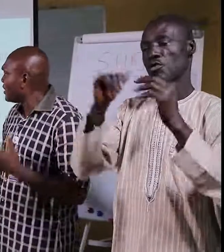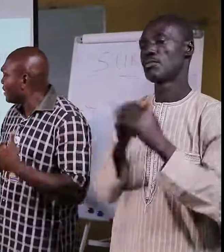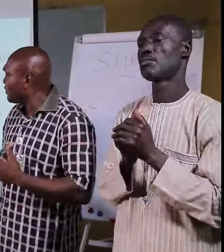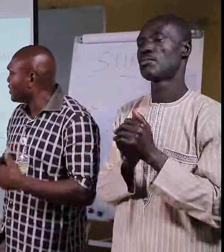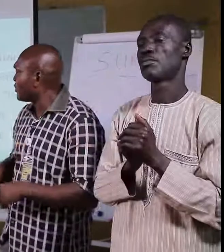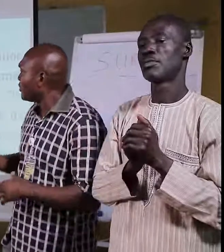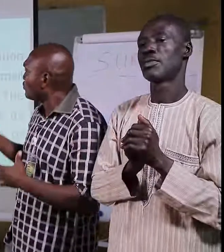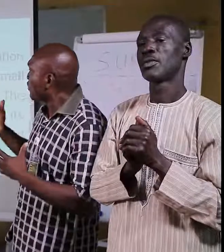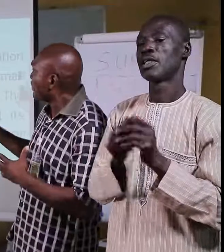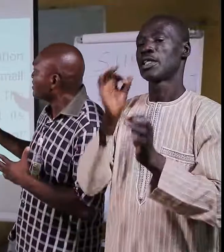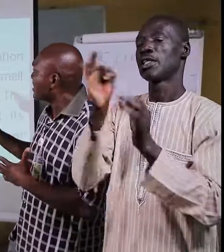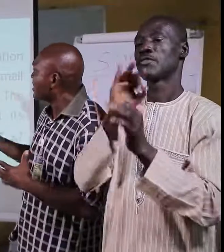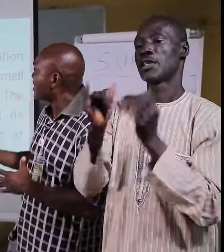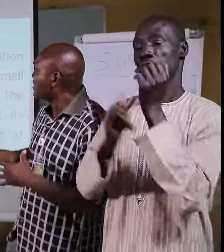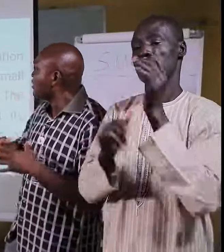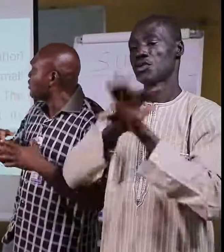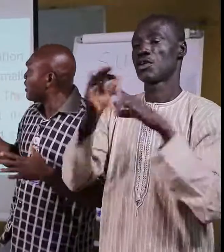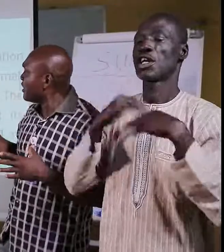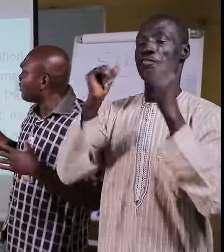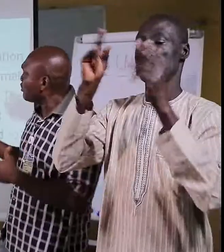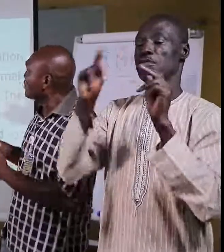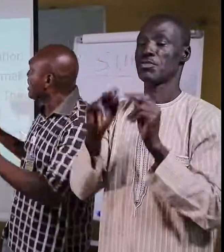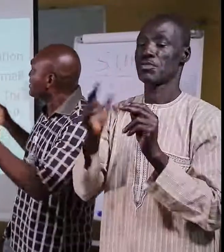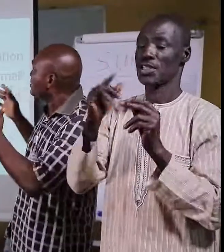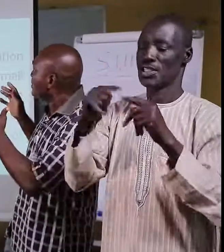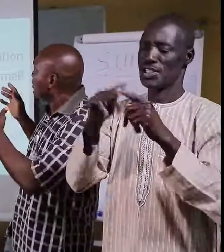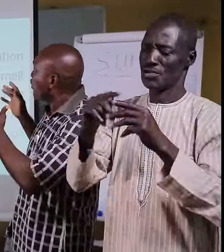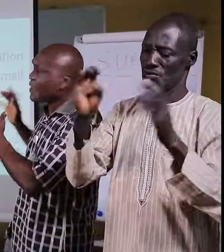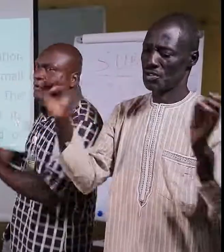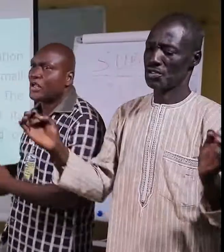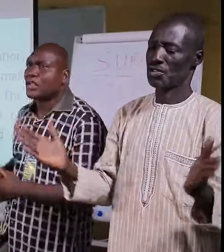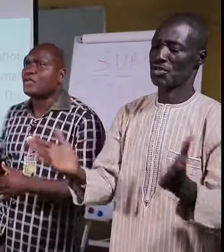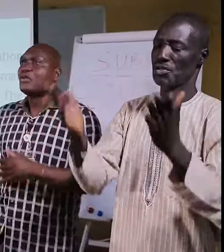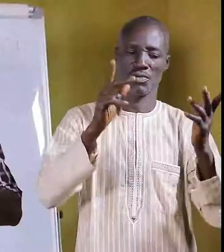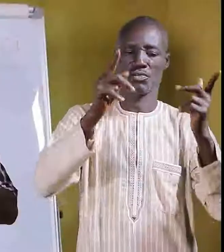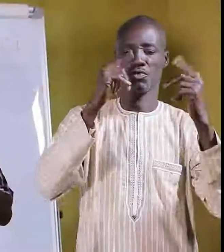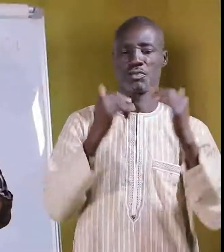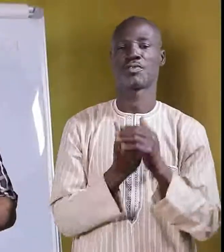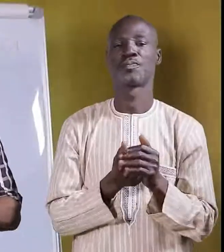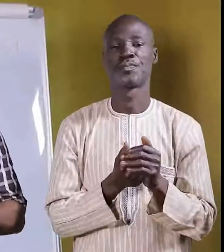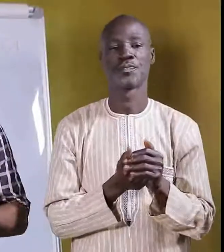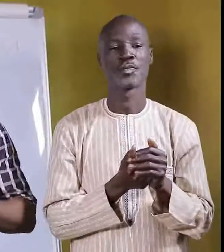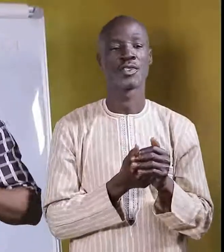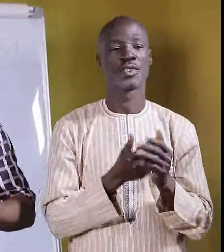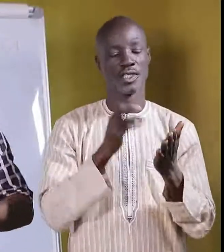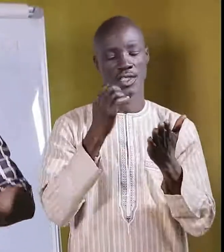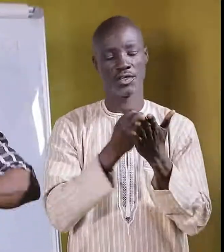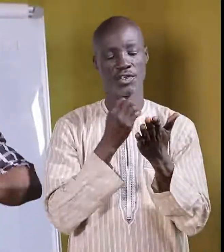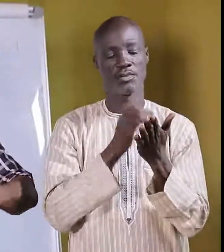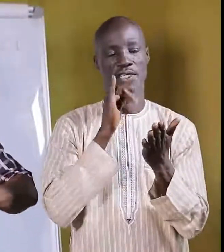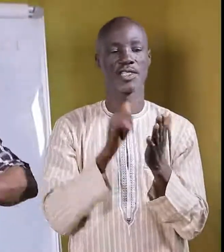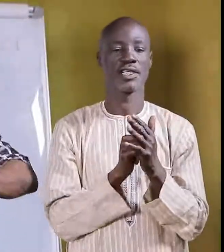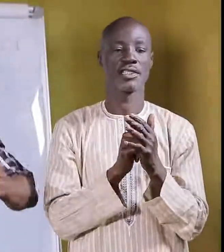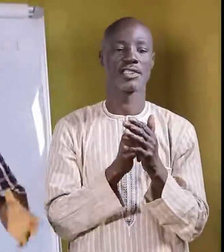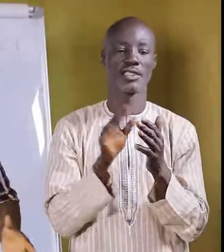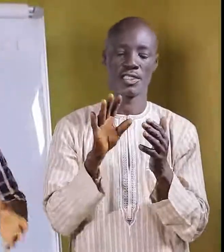Nigeria. Immigration. So what we are saying here is that a country that is underpopulated, the economic implication or effect is that the